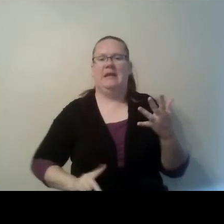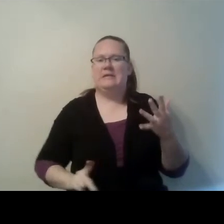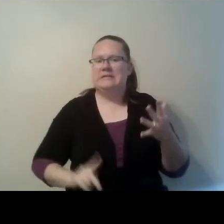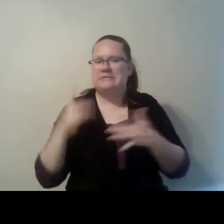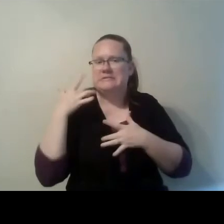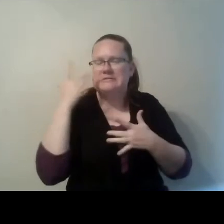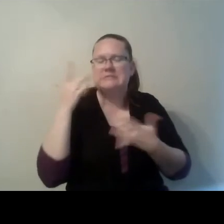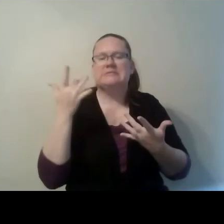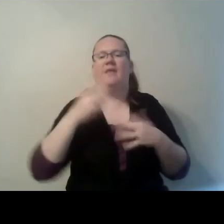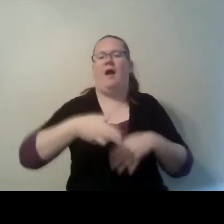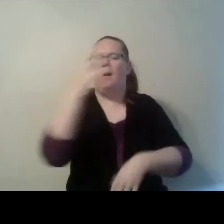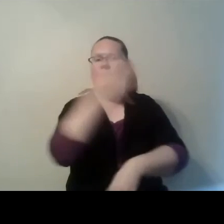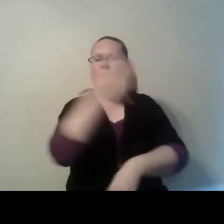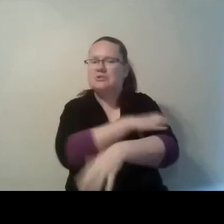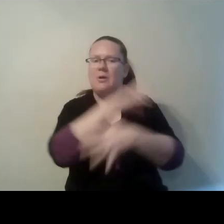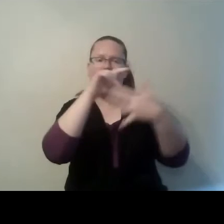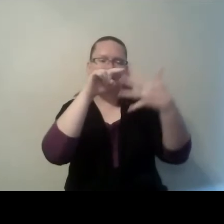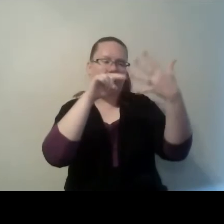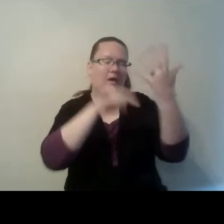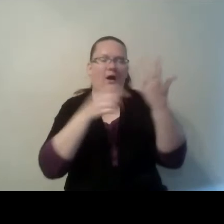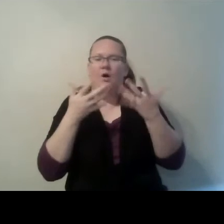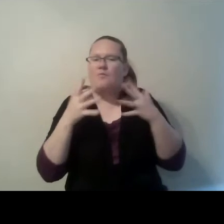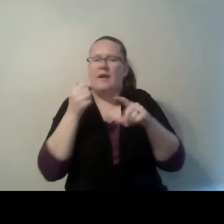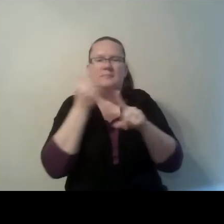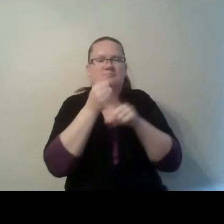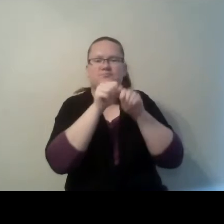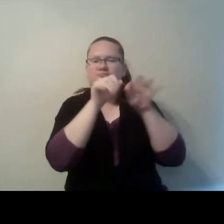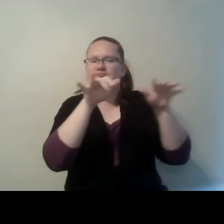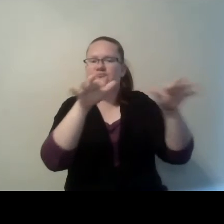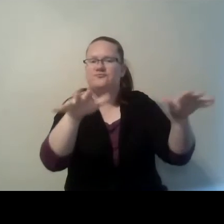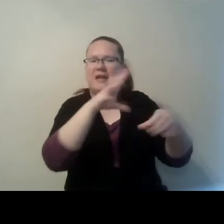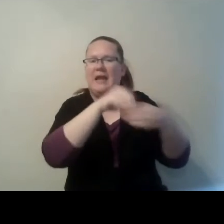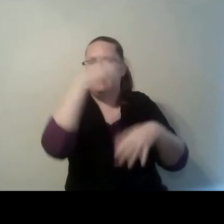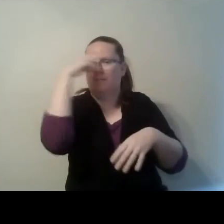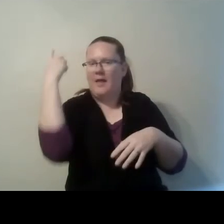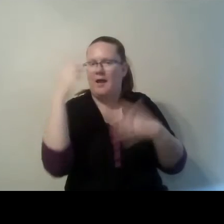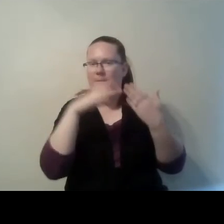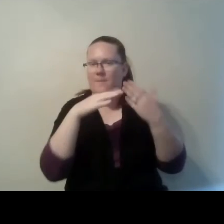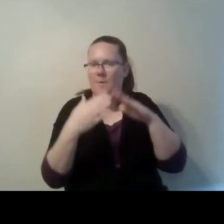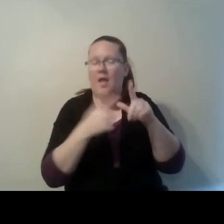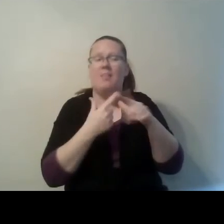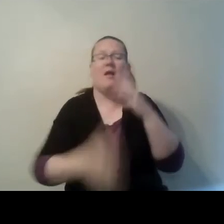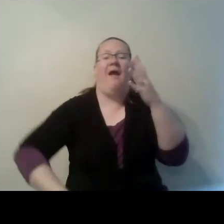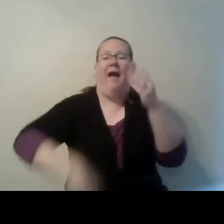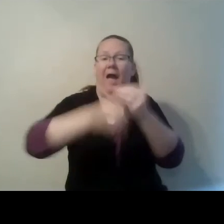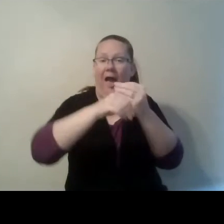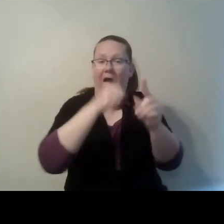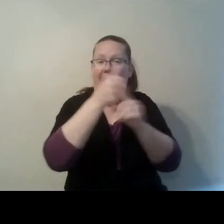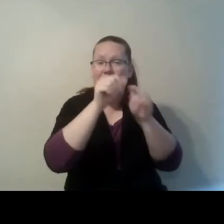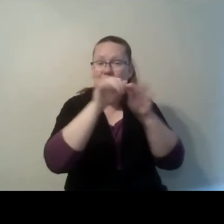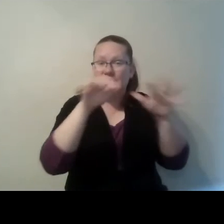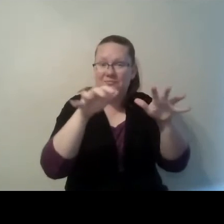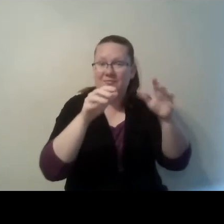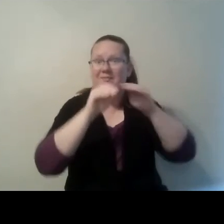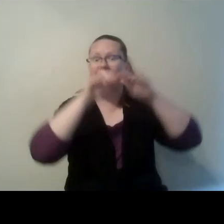pressure. These are things that are already an epidemic in the Black community. So now when you throw an epidemic on top of an epidemic, it's going